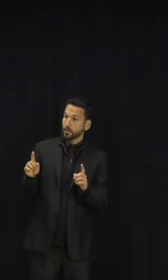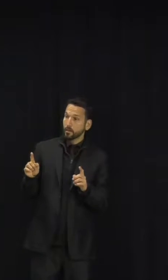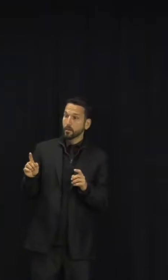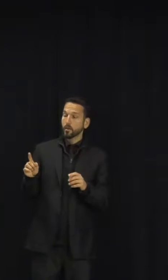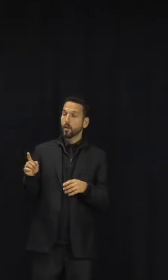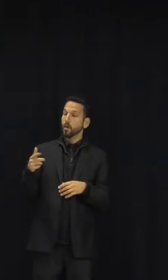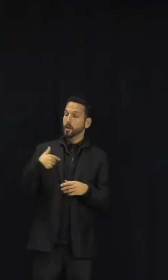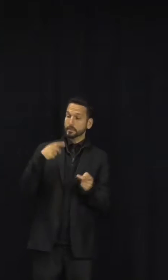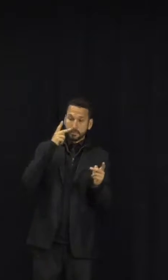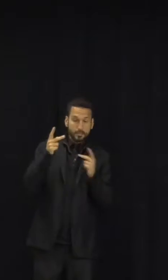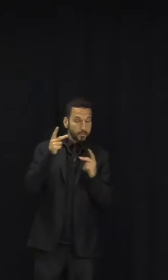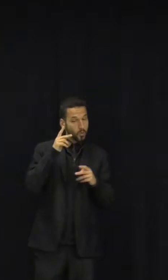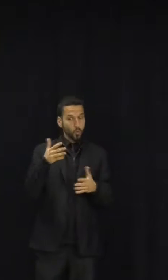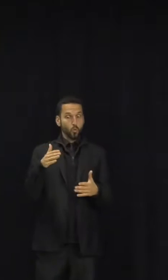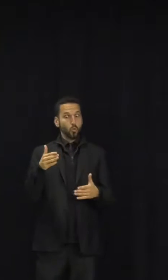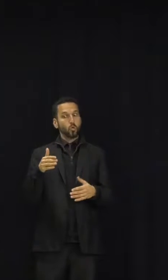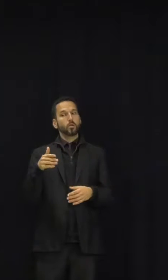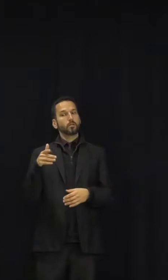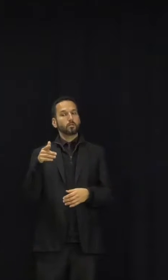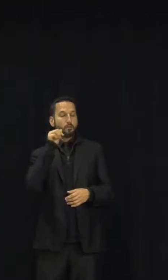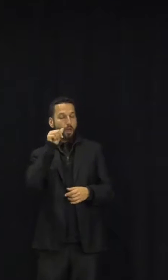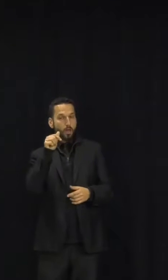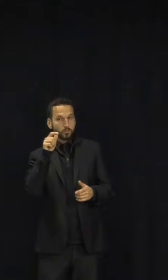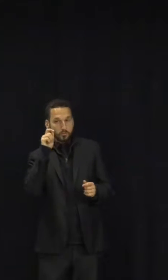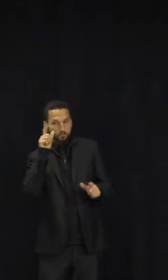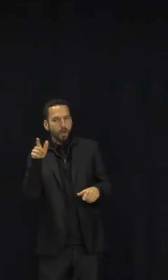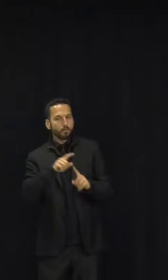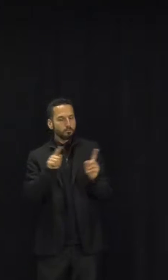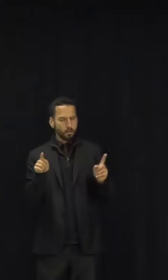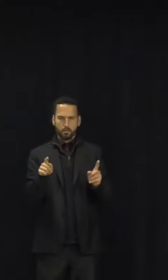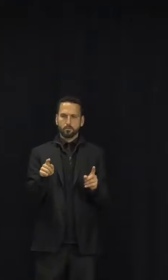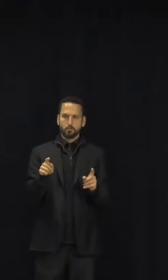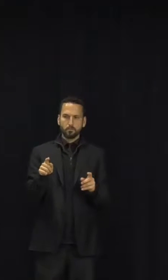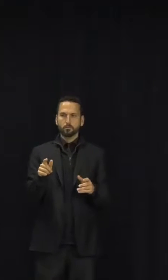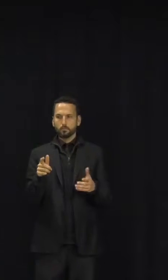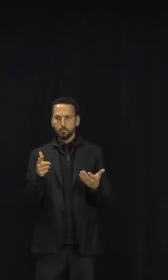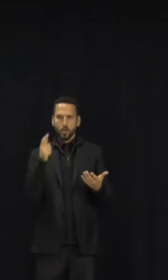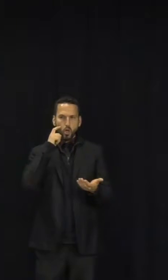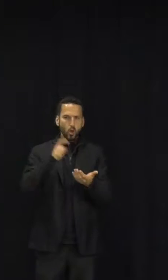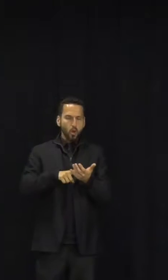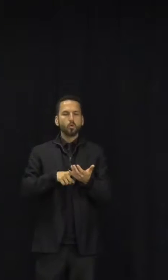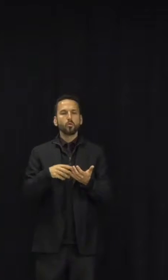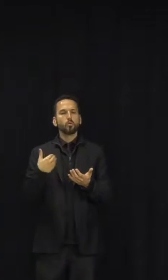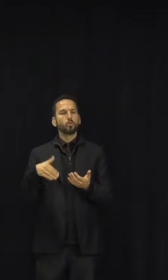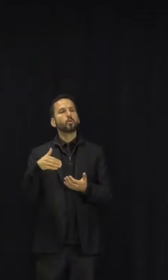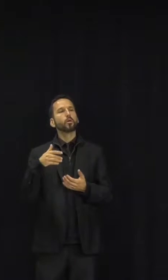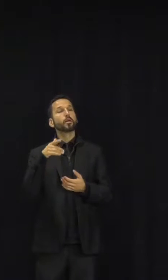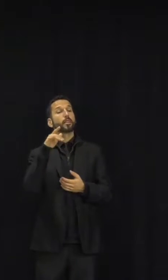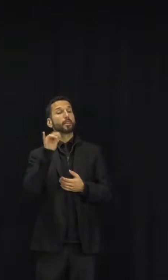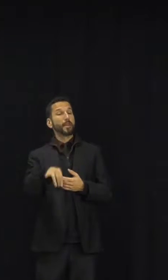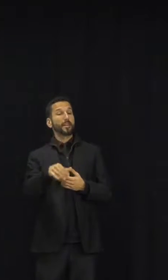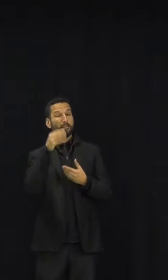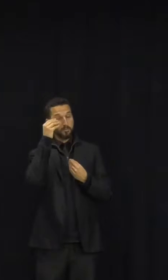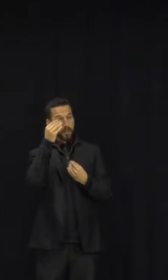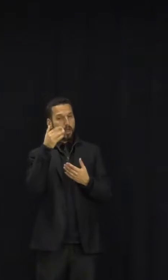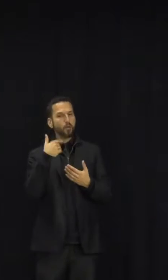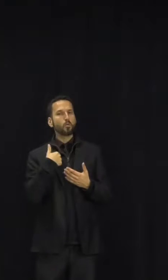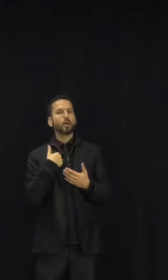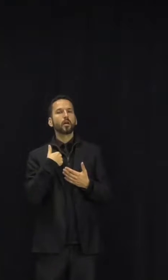that? Creating intergenerational administrative teams and valuing the legacy of older dance